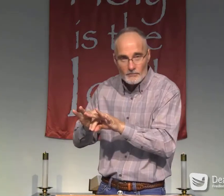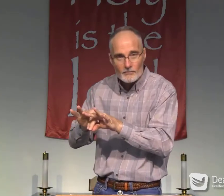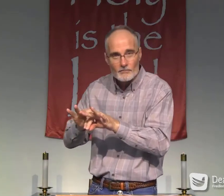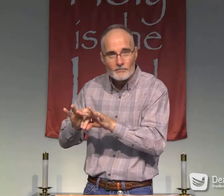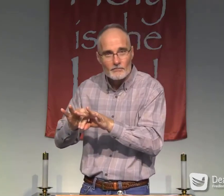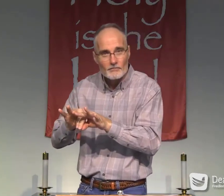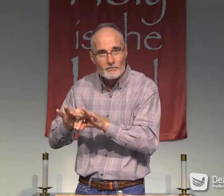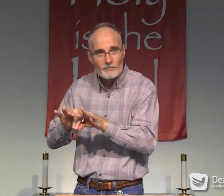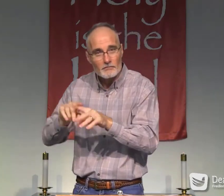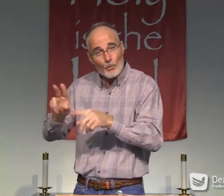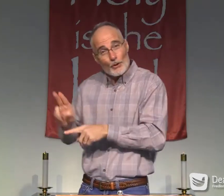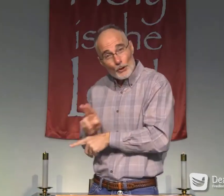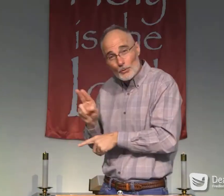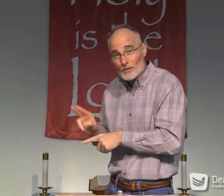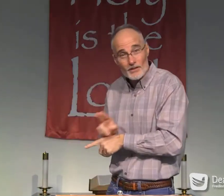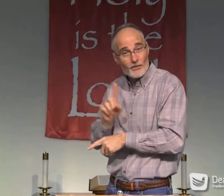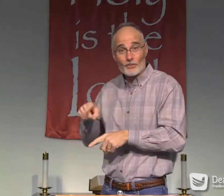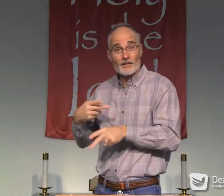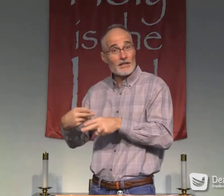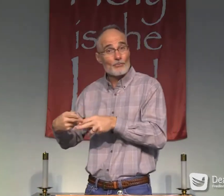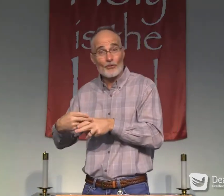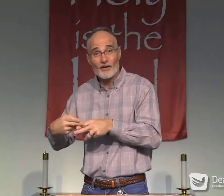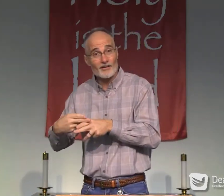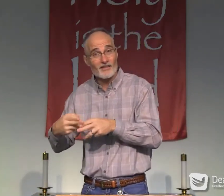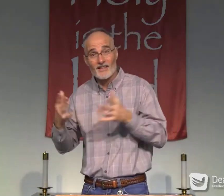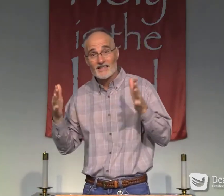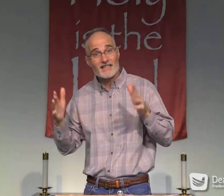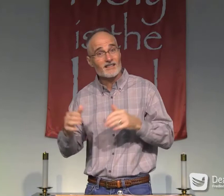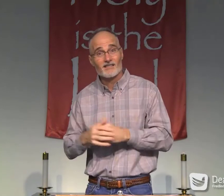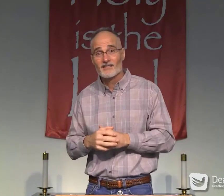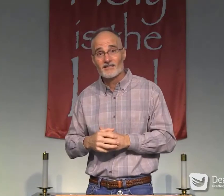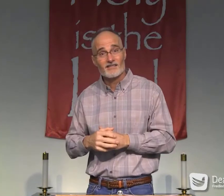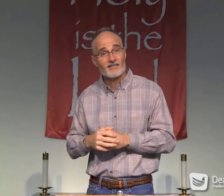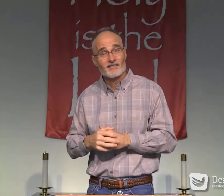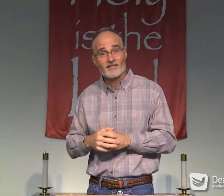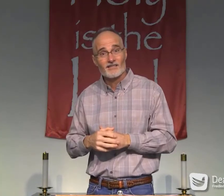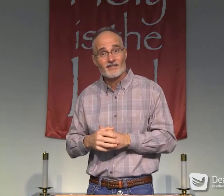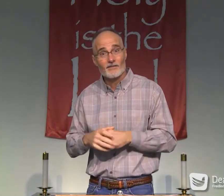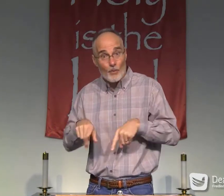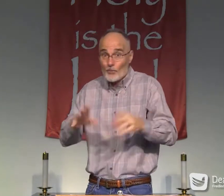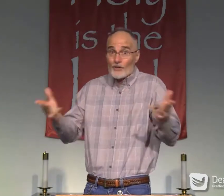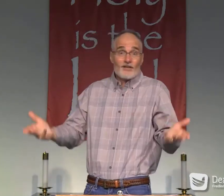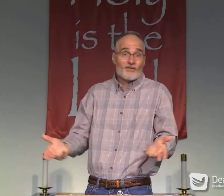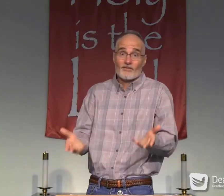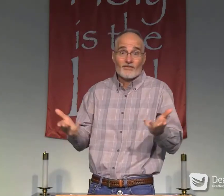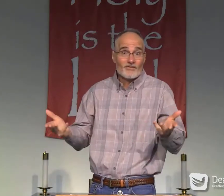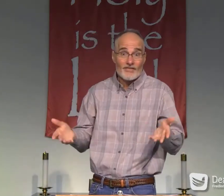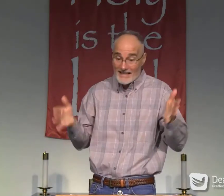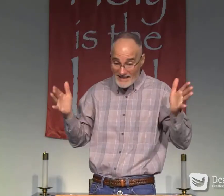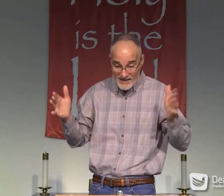We are just stewards of what he's given us. Because our use for it is only temporary while we're